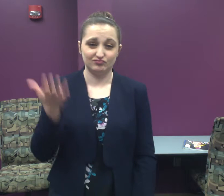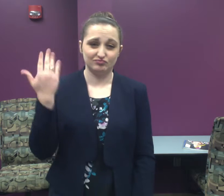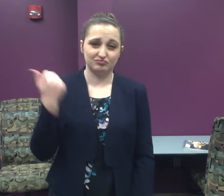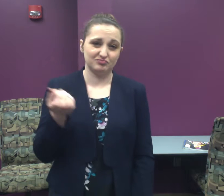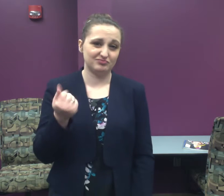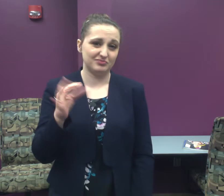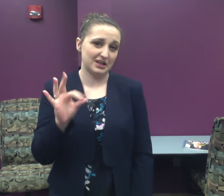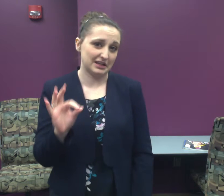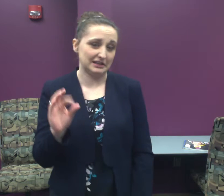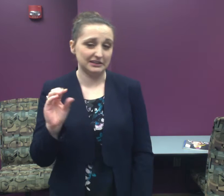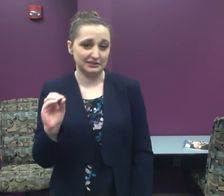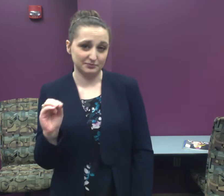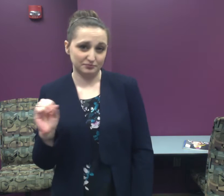30 million dead.